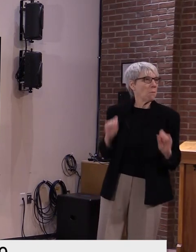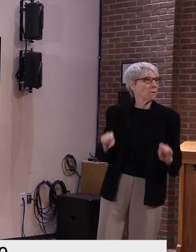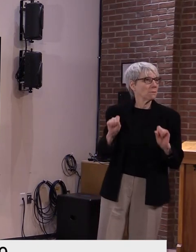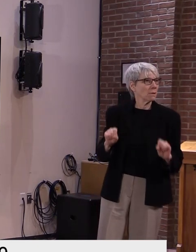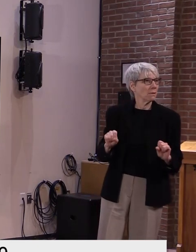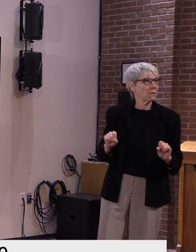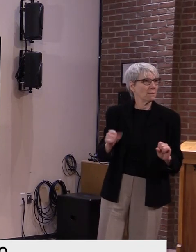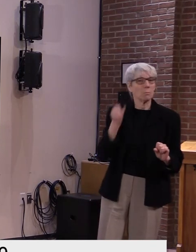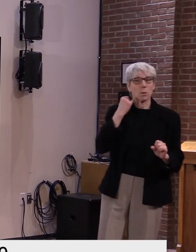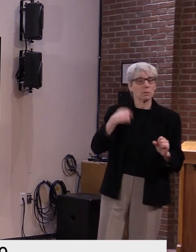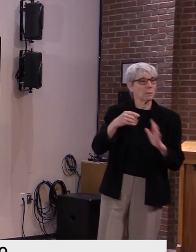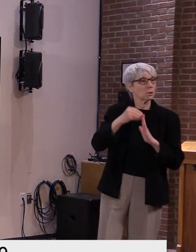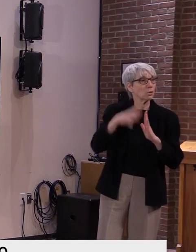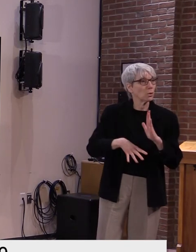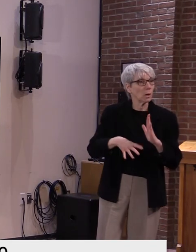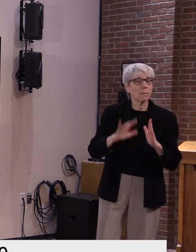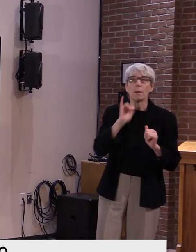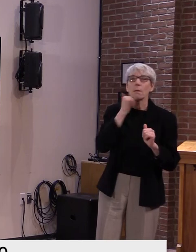what have you,